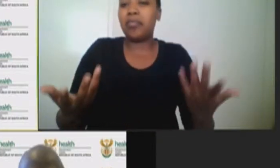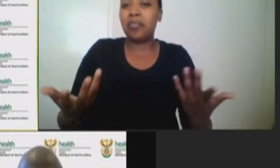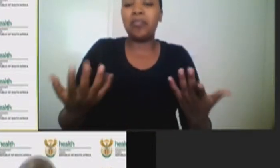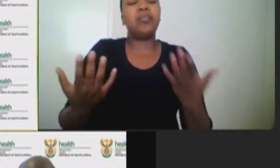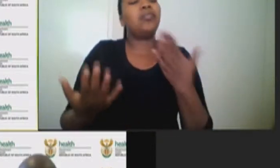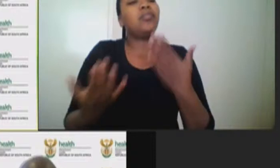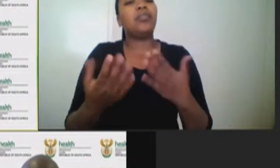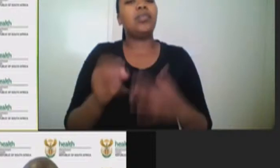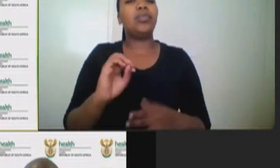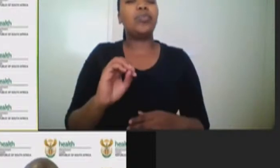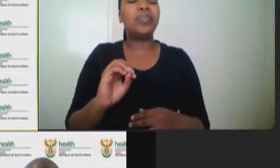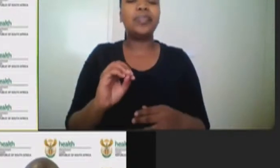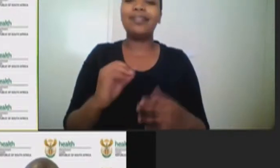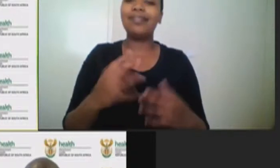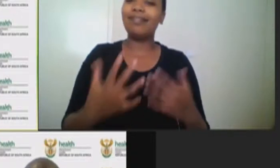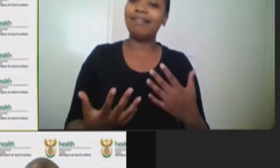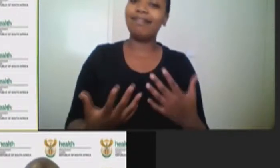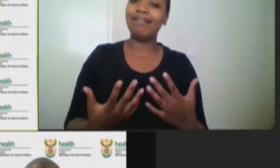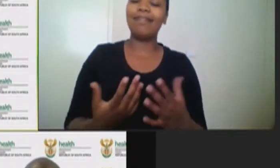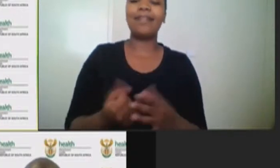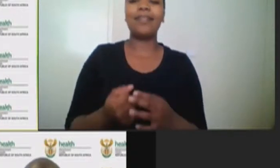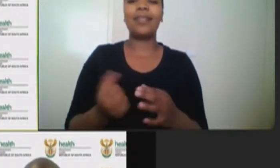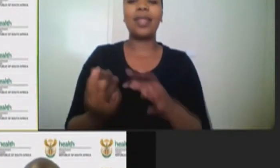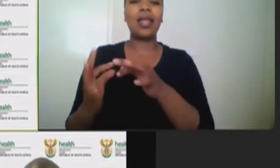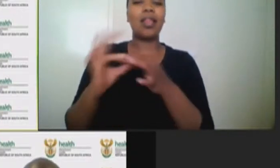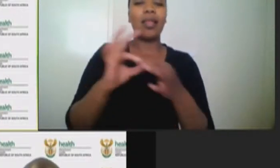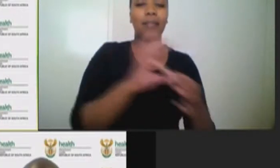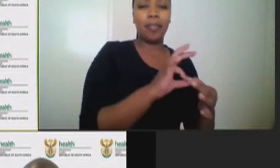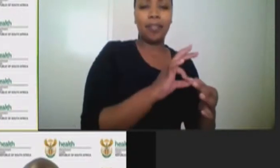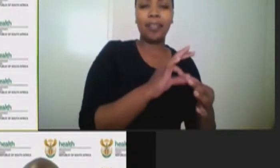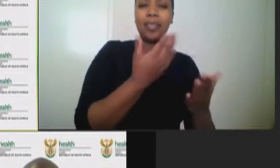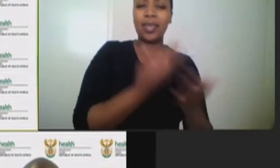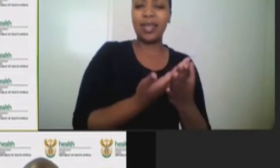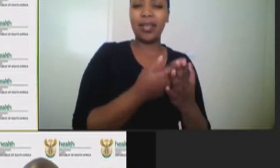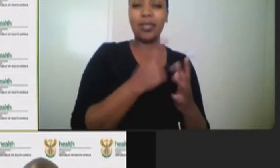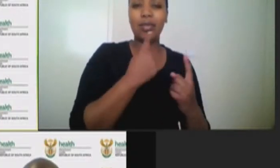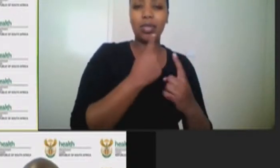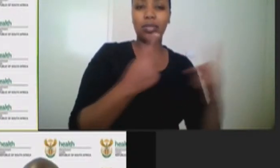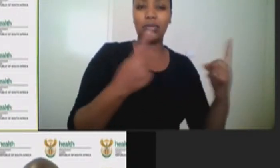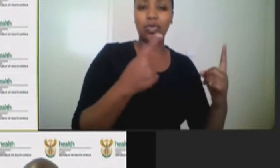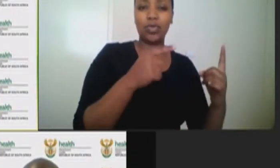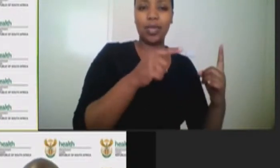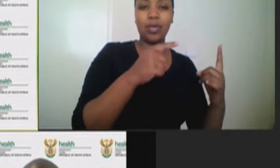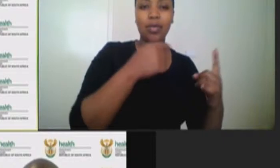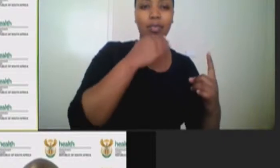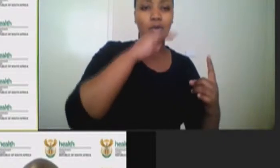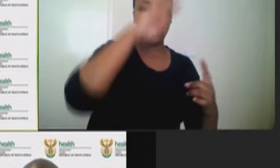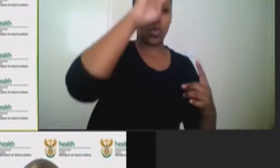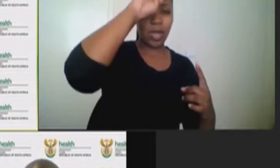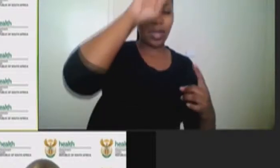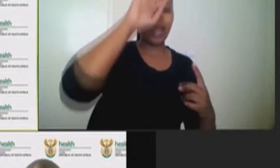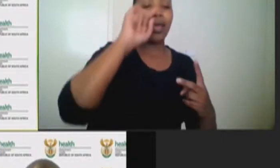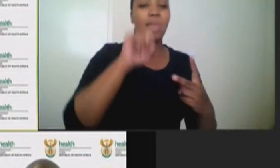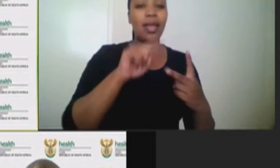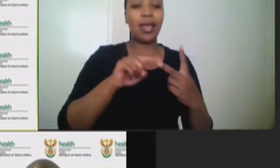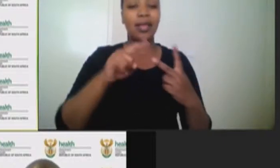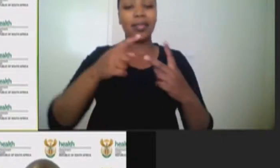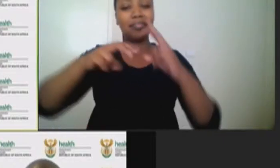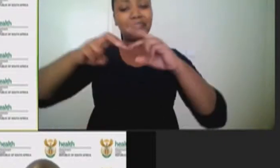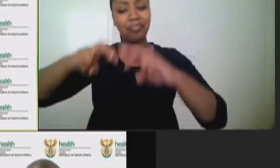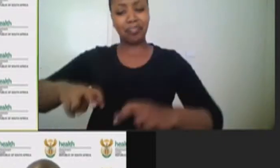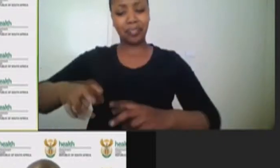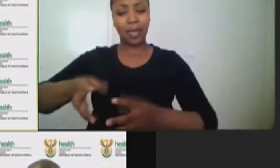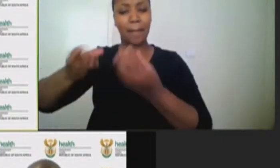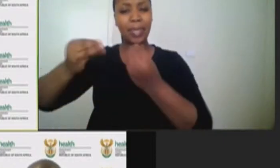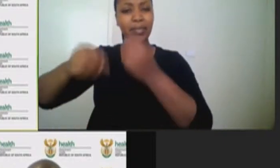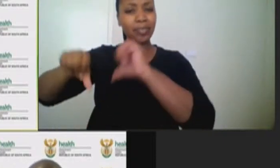of the link between the announcement in Botswana and their own finding, if you could also add if